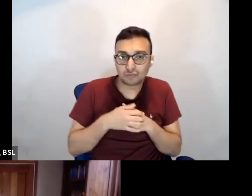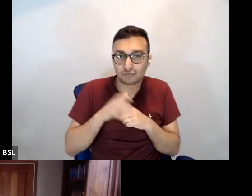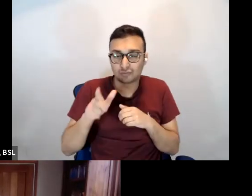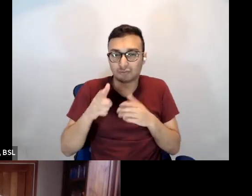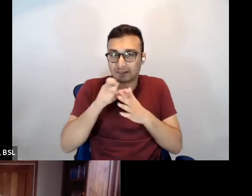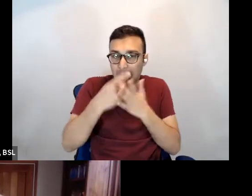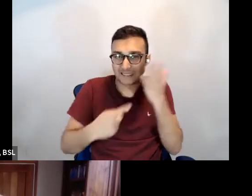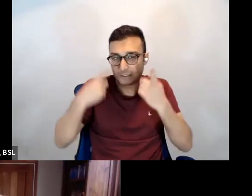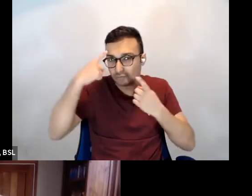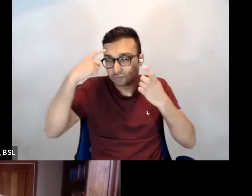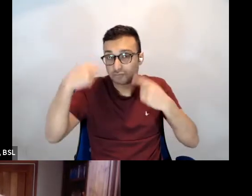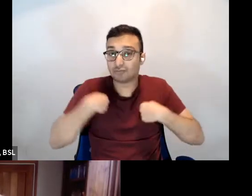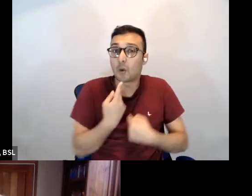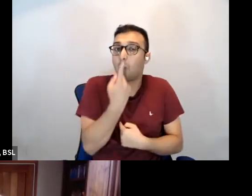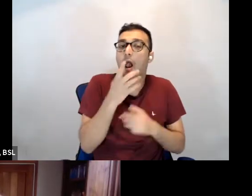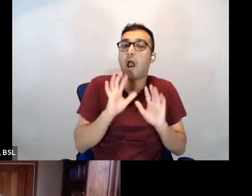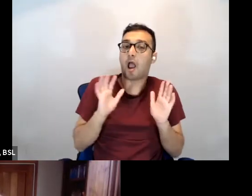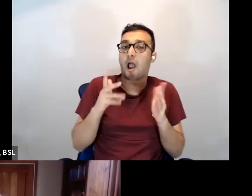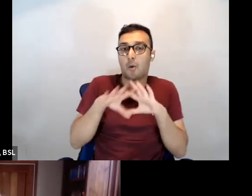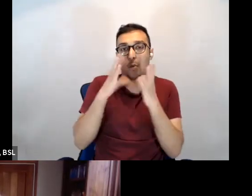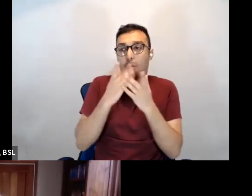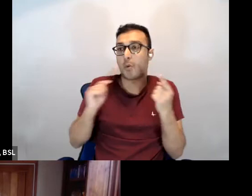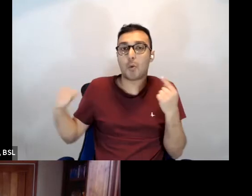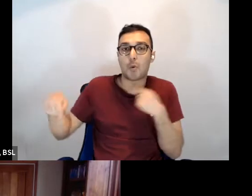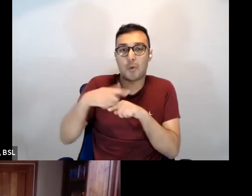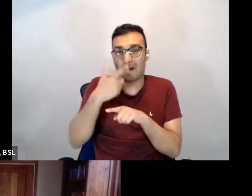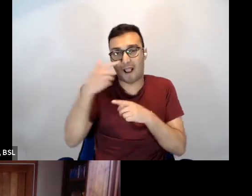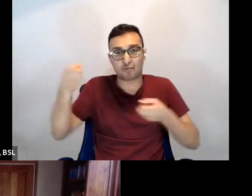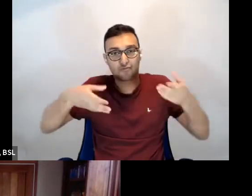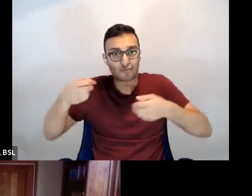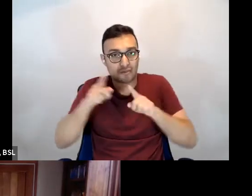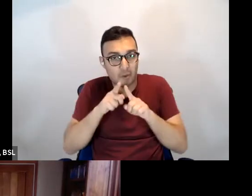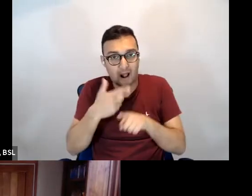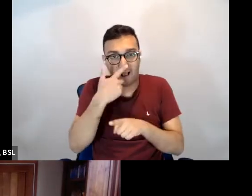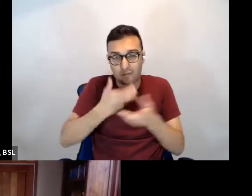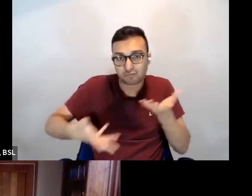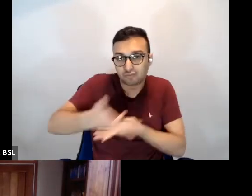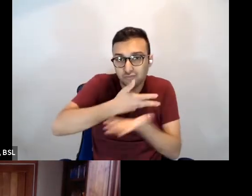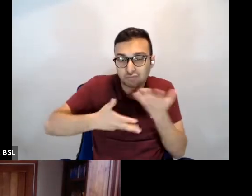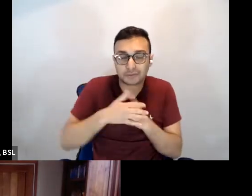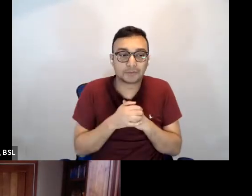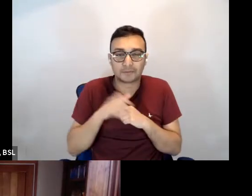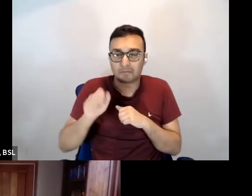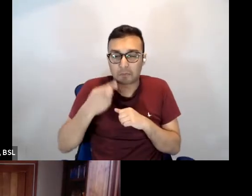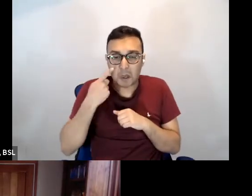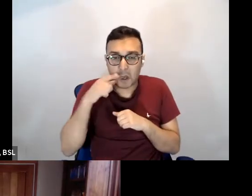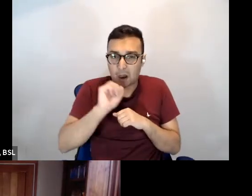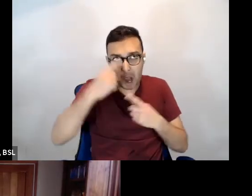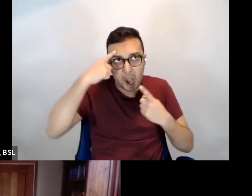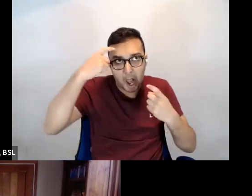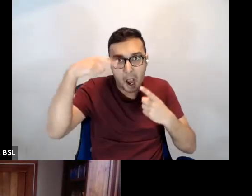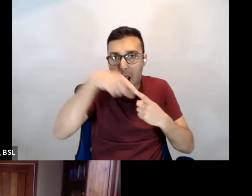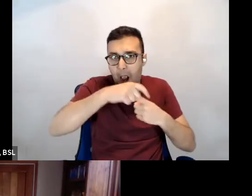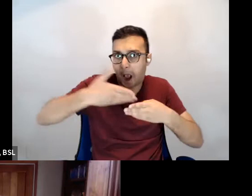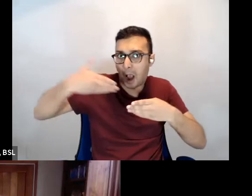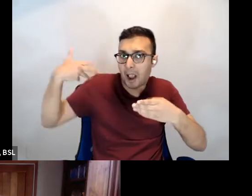global partners and friends around the world of disability innovation. And we really look at the stories behind the innovations and the people behind the products.